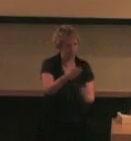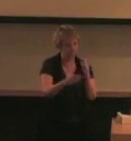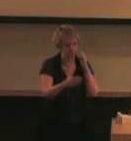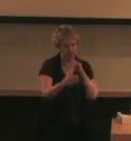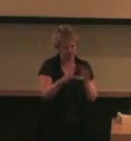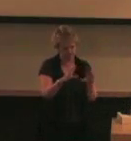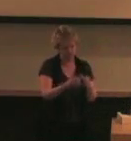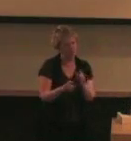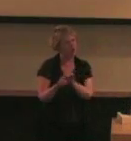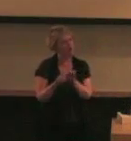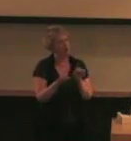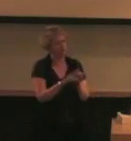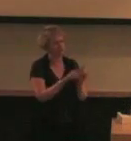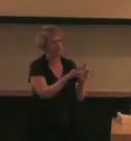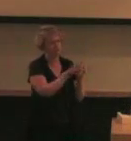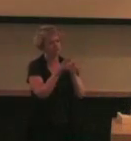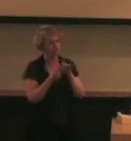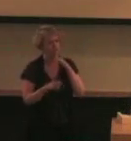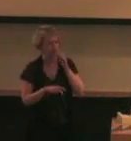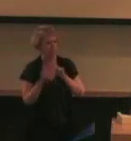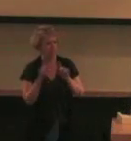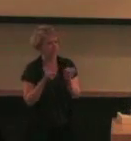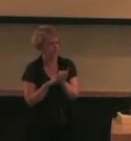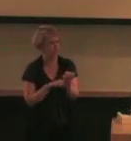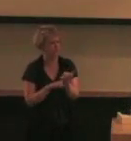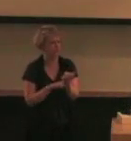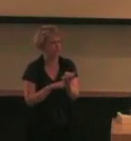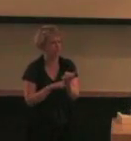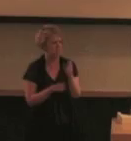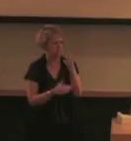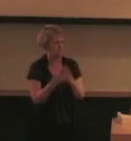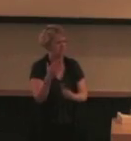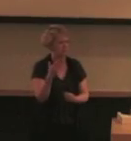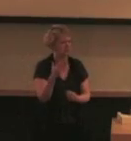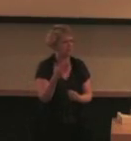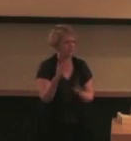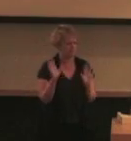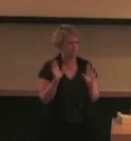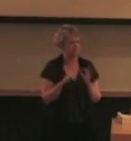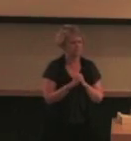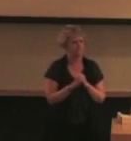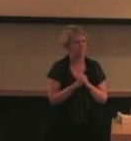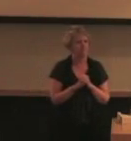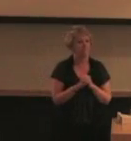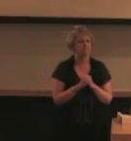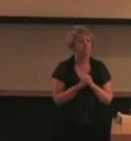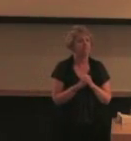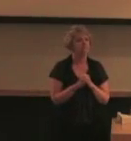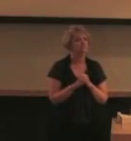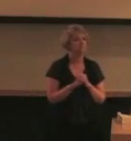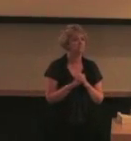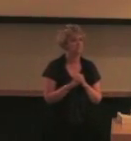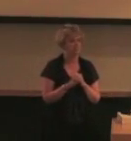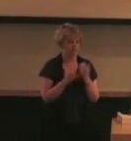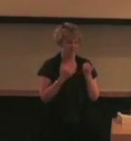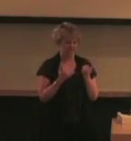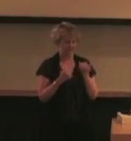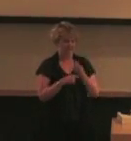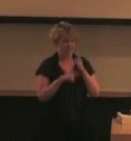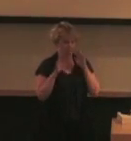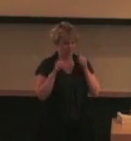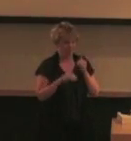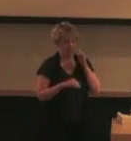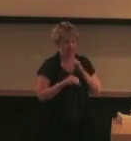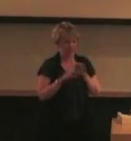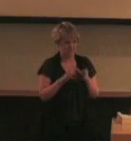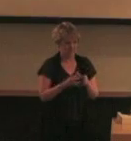people. It also is relevant to hearing people as well. So I want to at least make that known. So, but since we're focusing on deaf patients